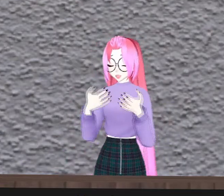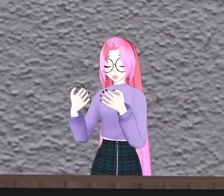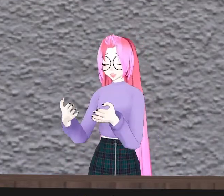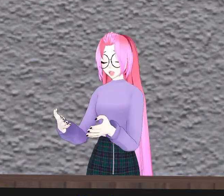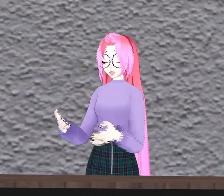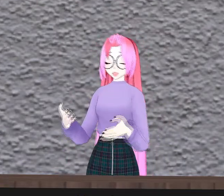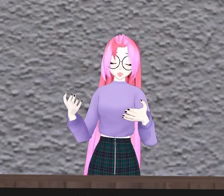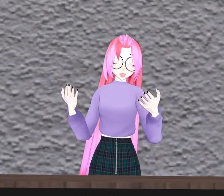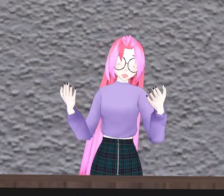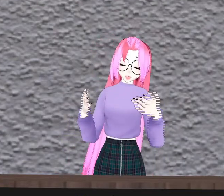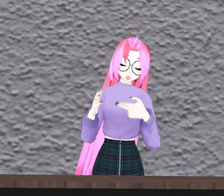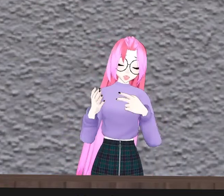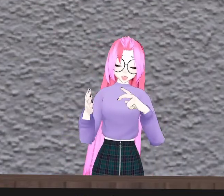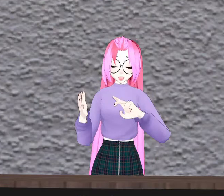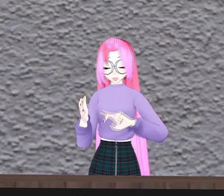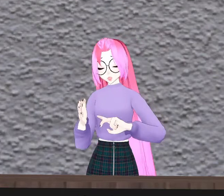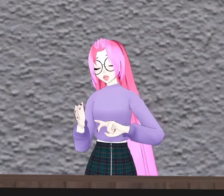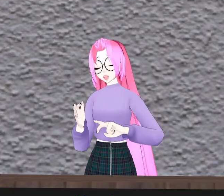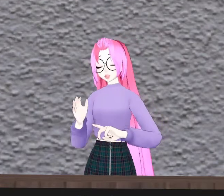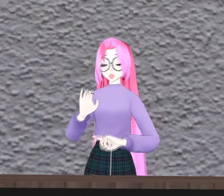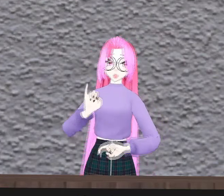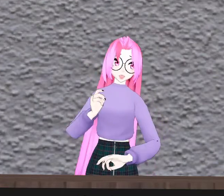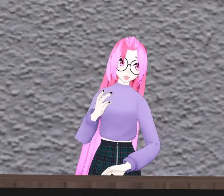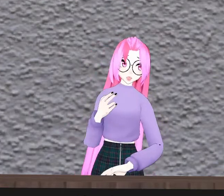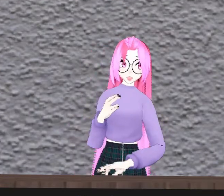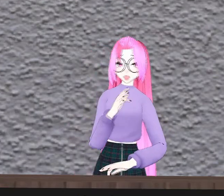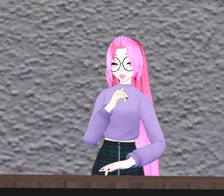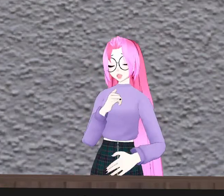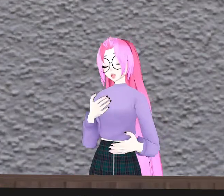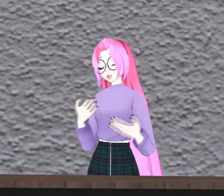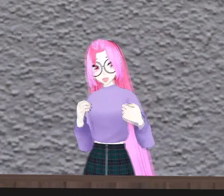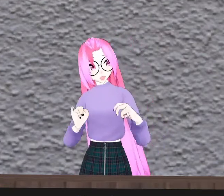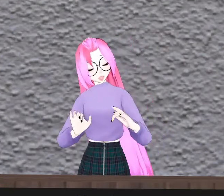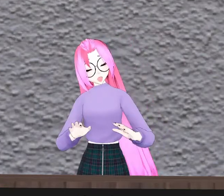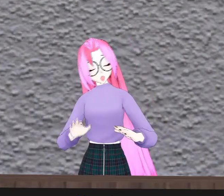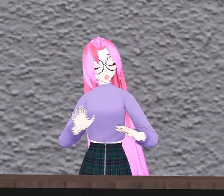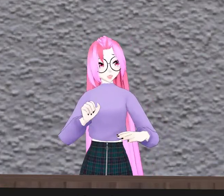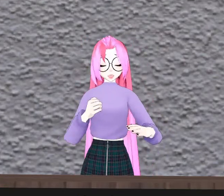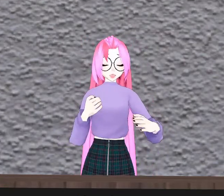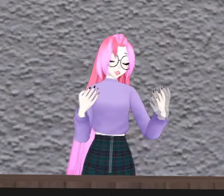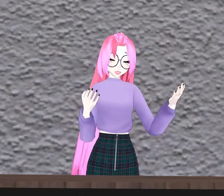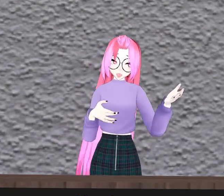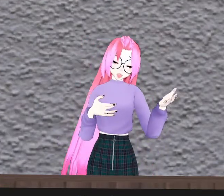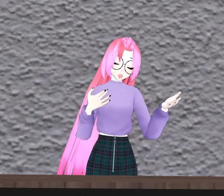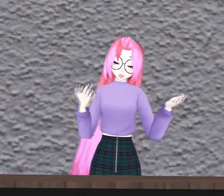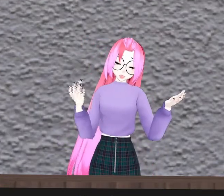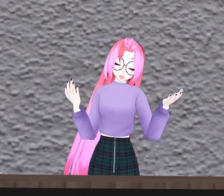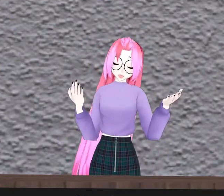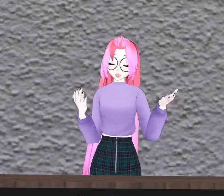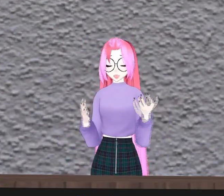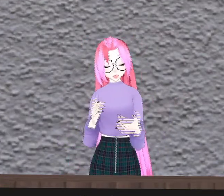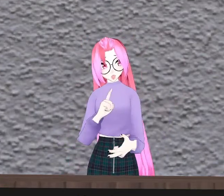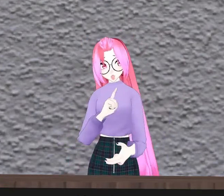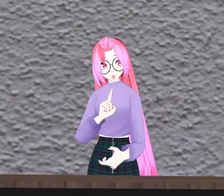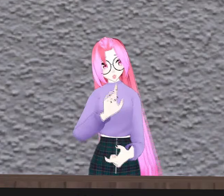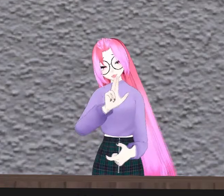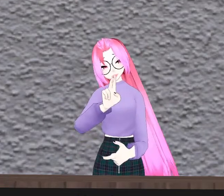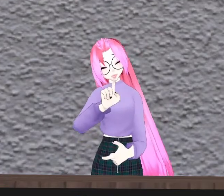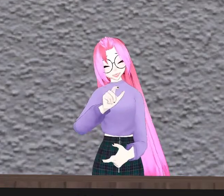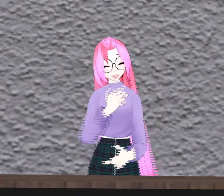name sign and either you don't feel like you deserve one, or you feel like you don't want one right now, or if you just don't like whatever it is, you can totally say, oh no